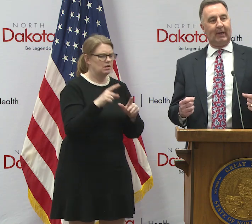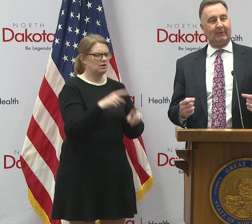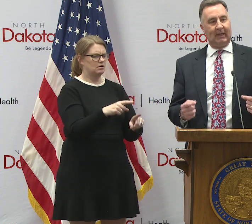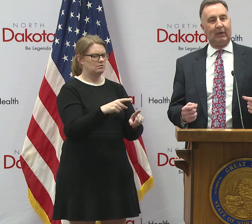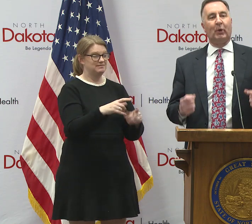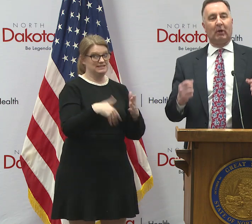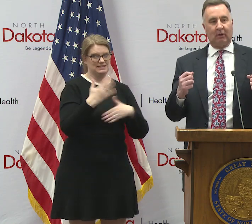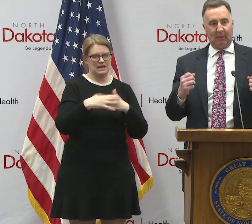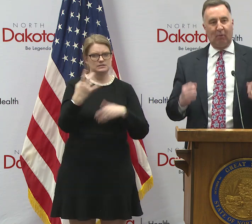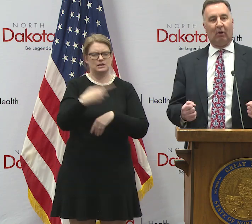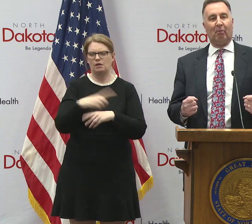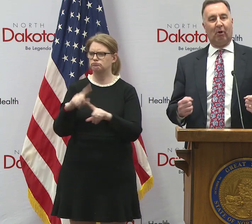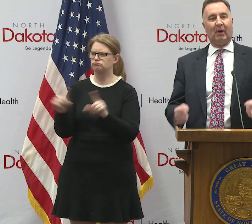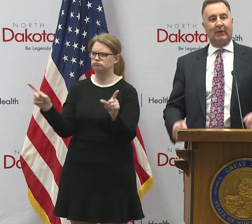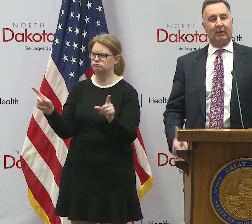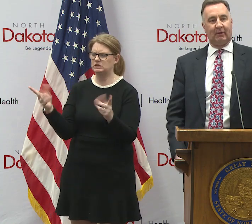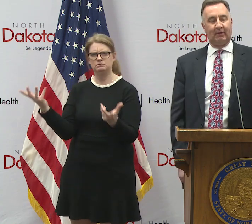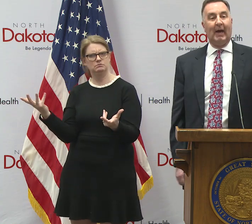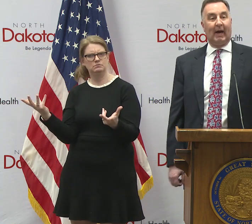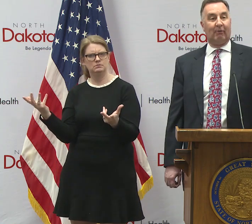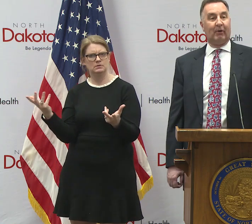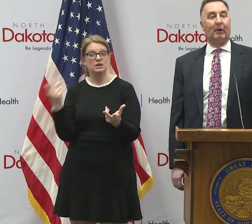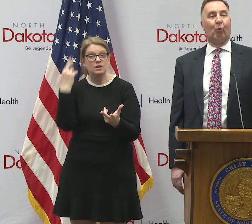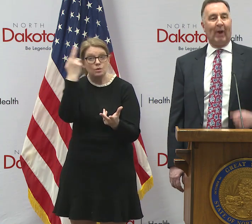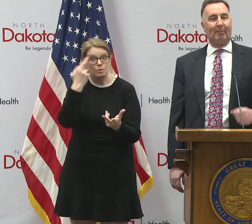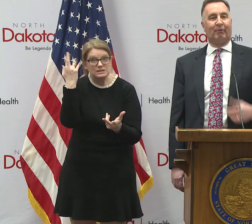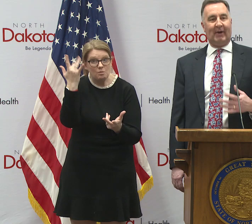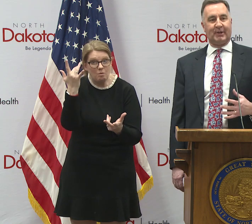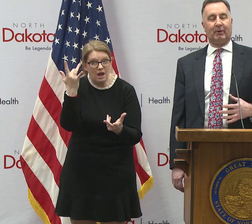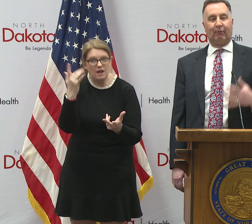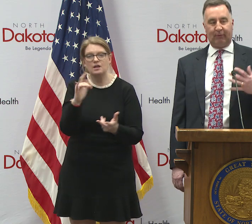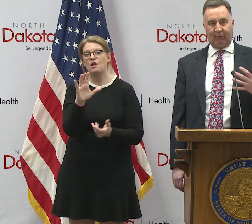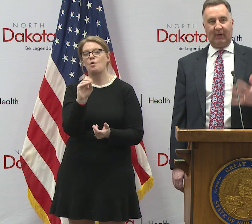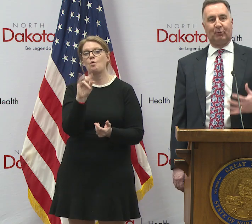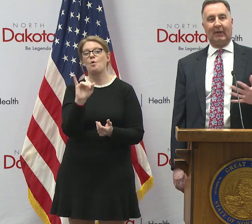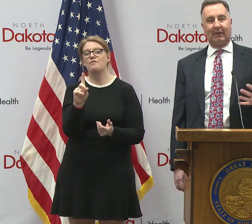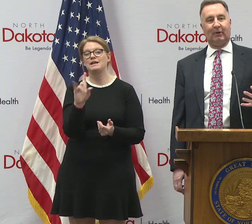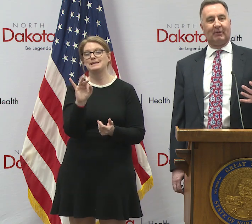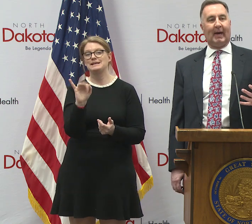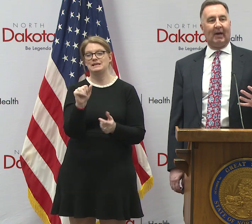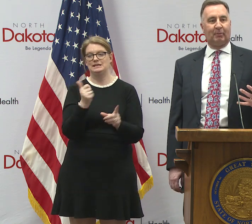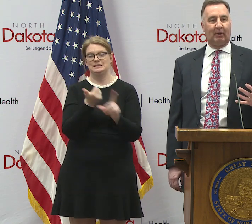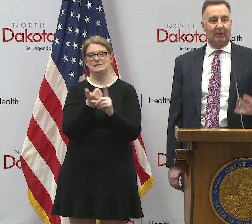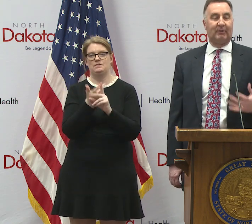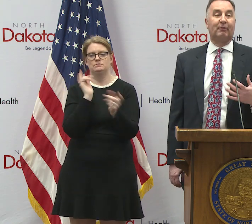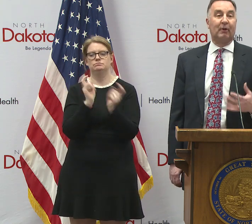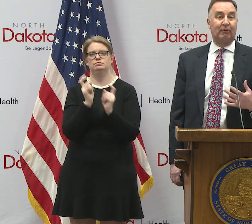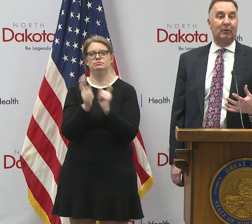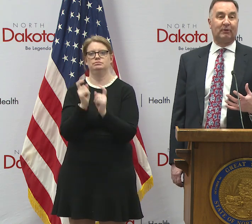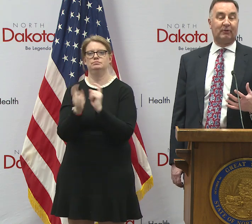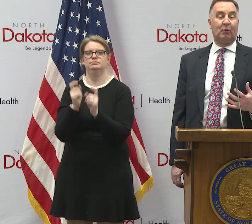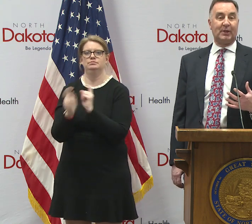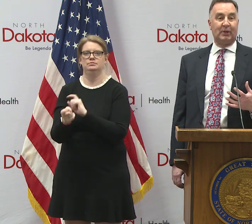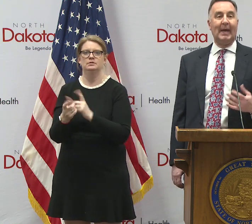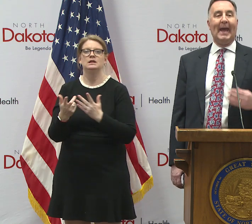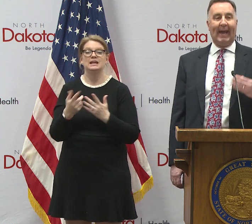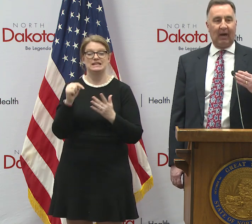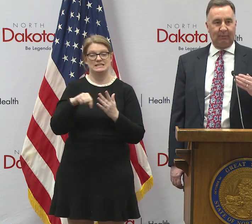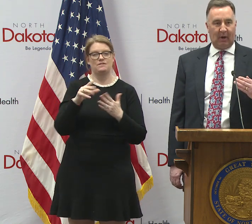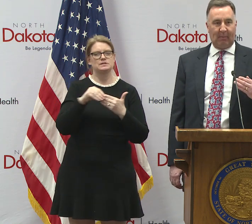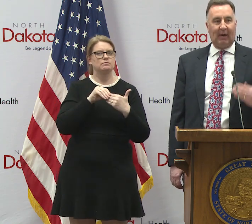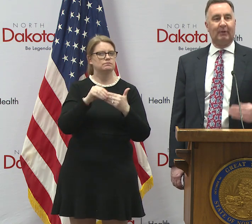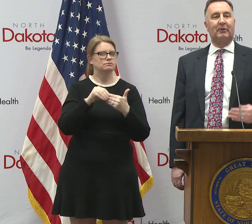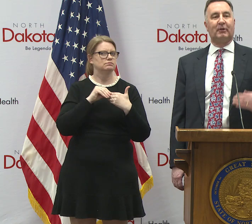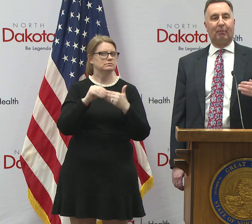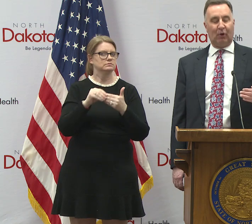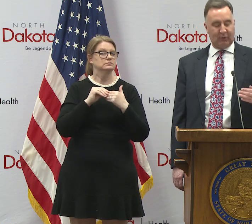with COVID-19, we are learning more and more about the illness on a very rapid fashion. The phrase we like to use at the hospital is it's a very fluid situation, and